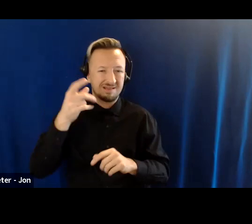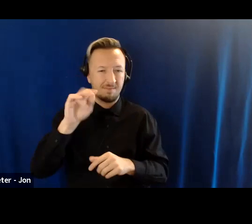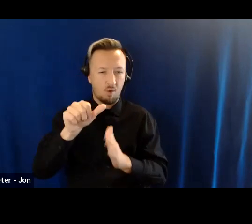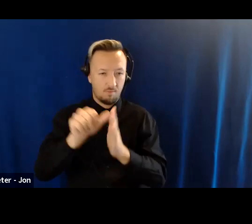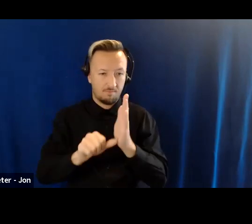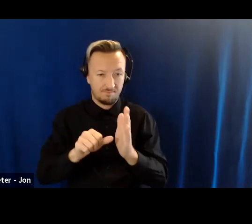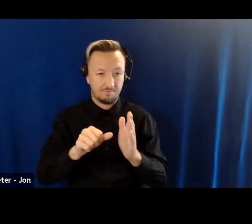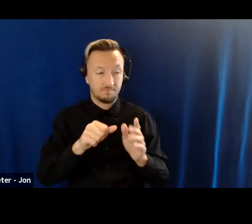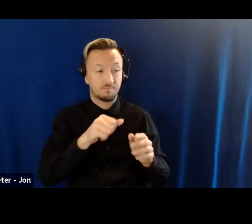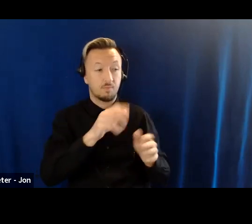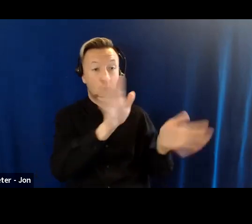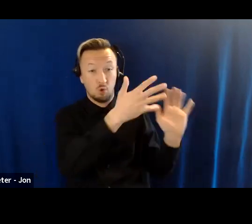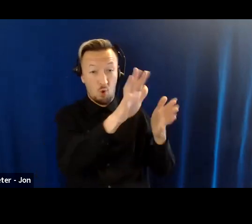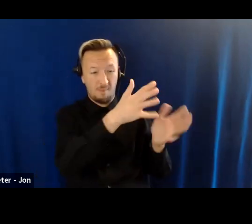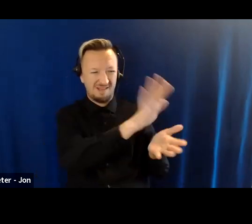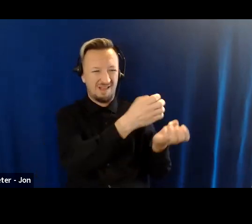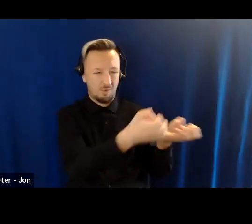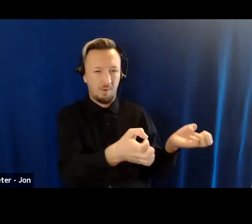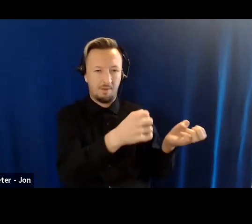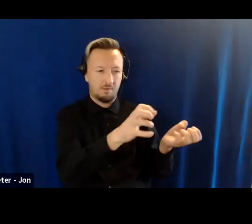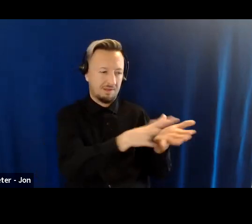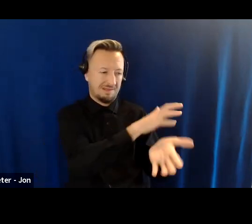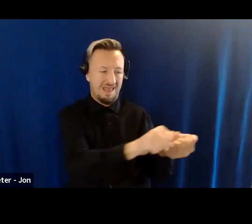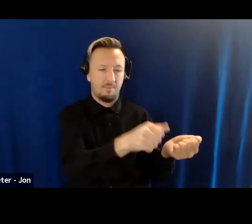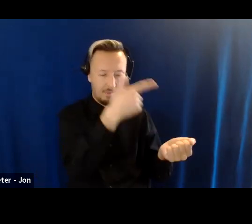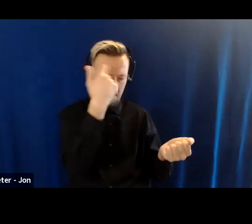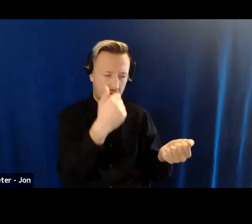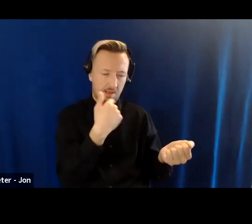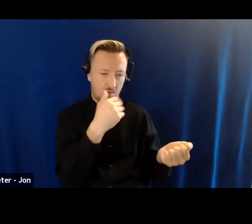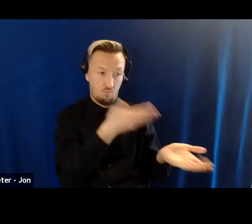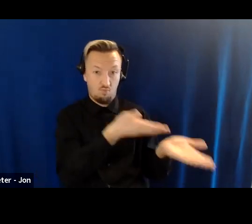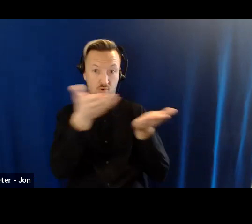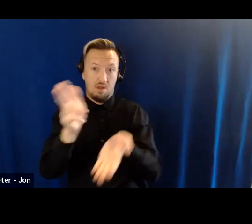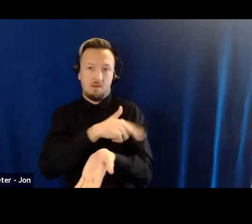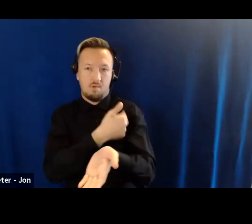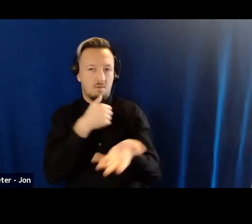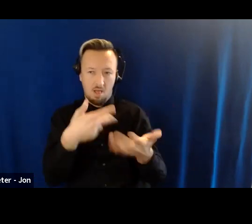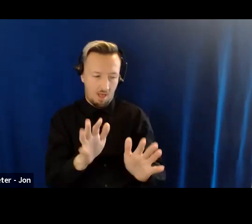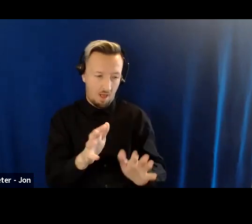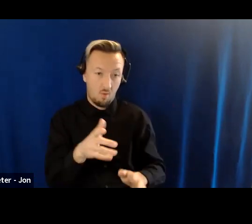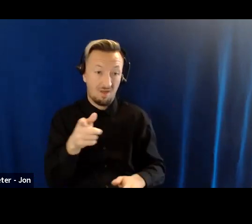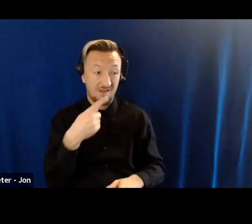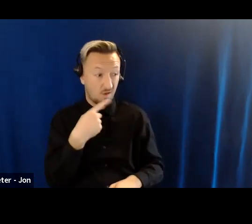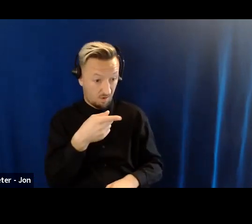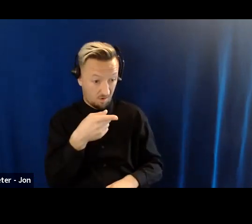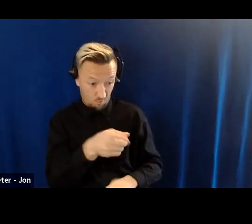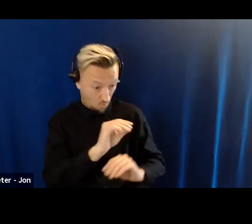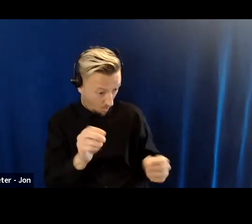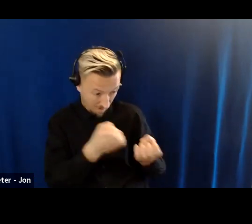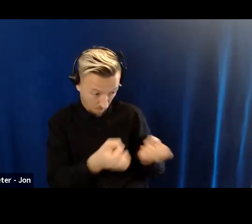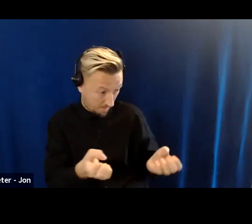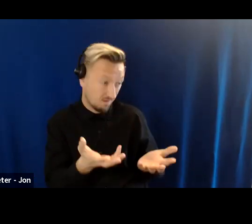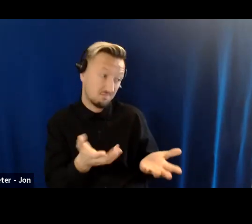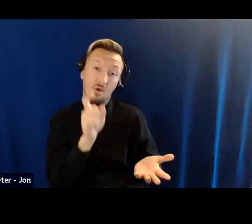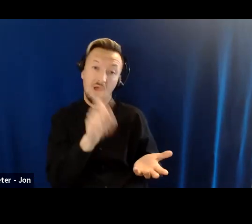was destroyed in the storm because he was not allowed to bring it with him to the hospital. Then he was told, well, because you don't have equipment, you have to go to a nursing